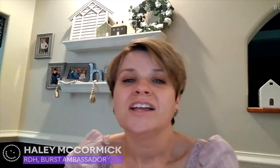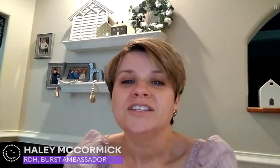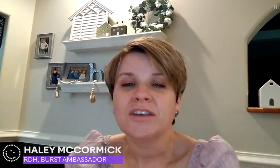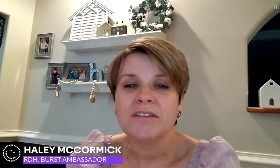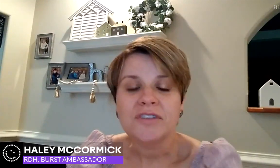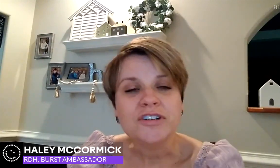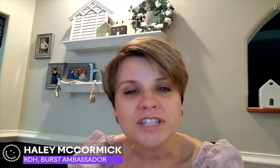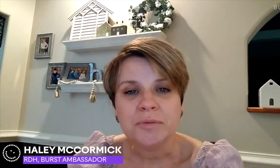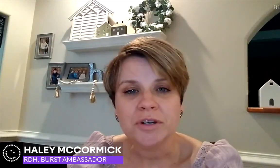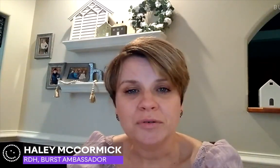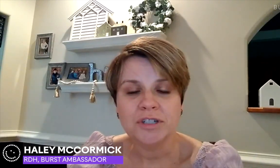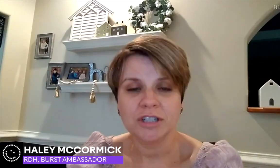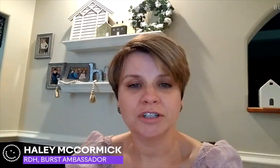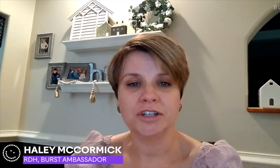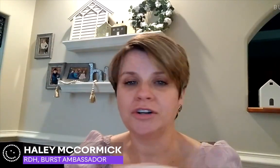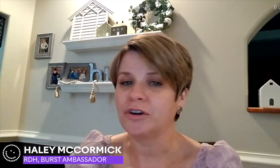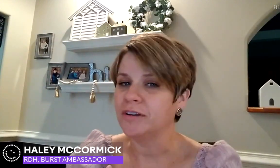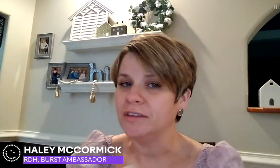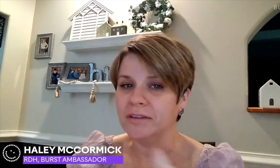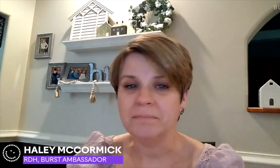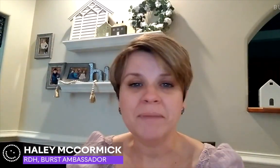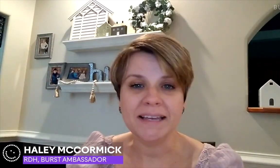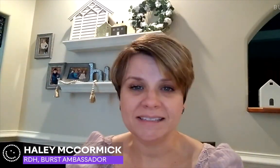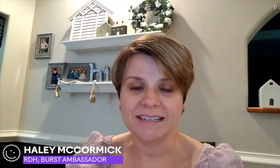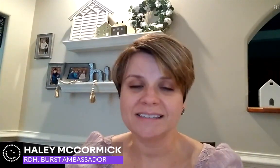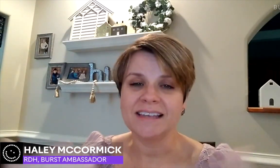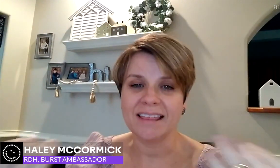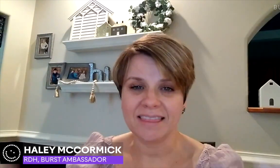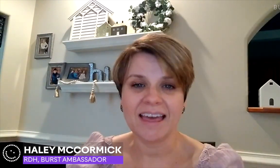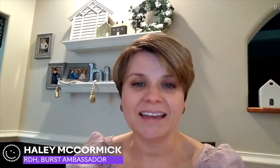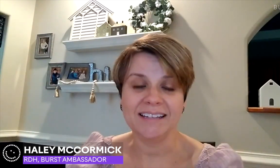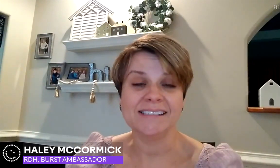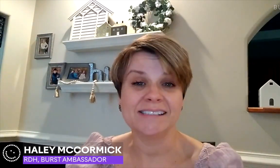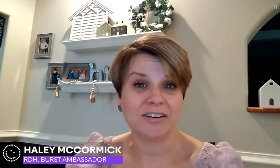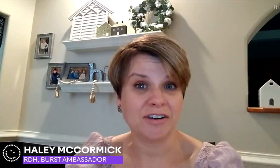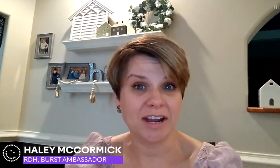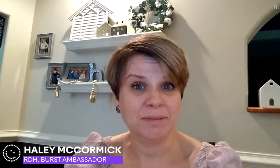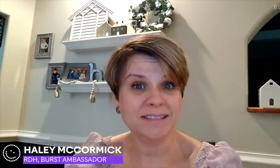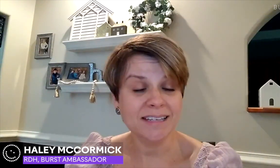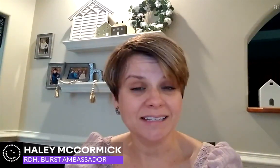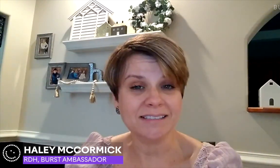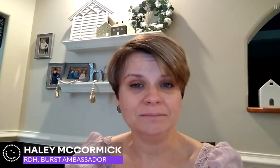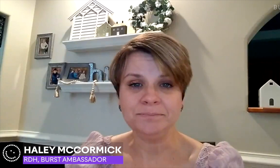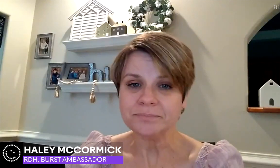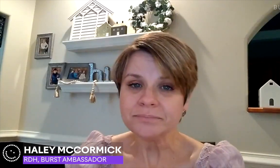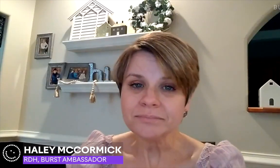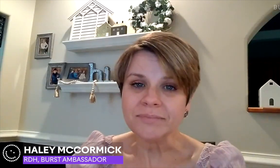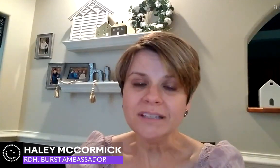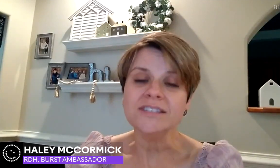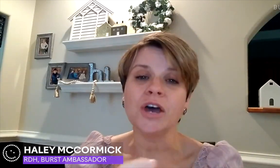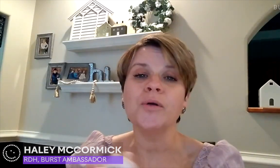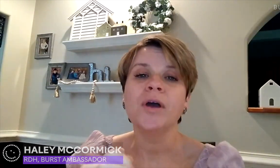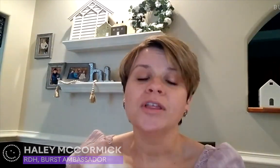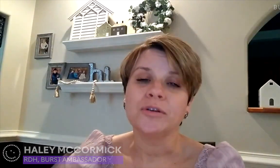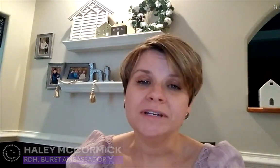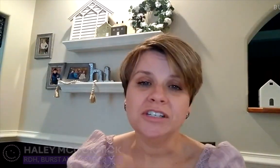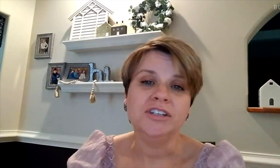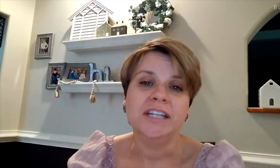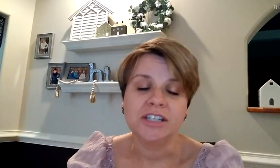So the first thing we're going to learn are the basics, and that is our ABCs. So the reason you need to know